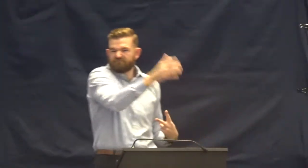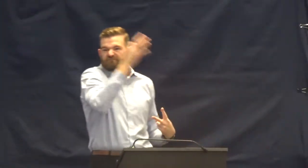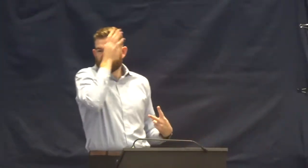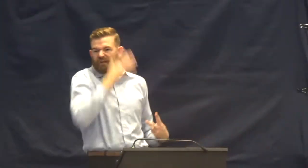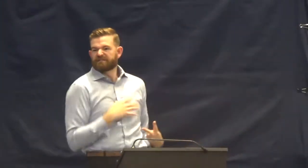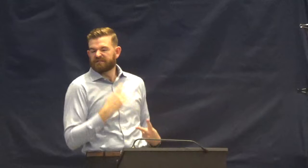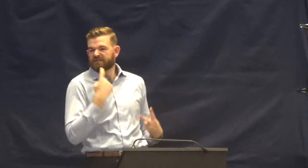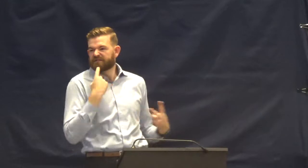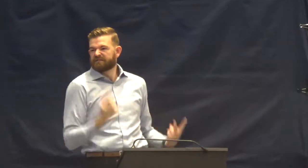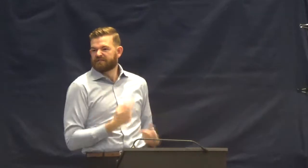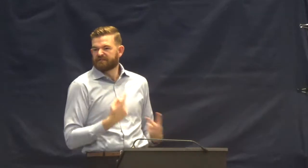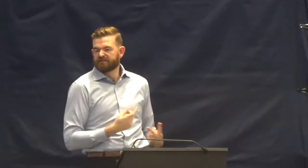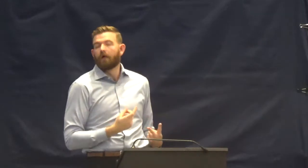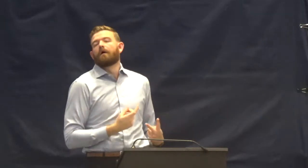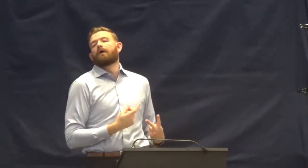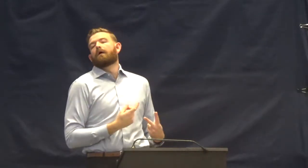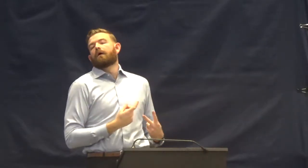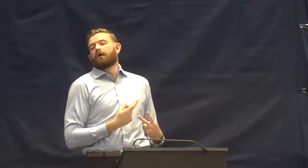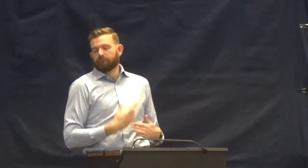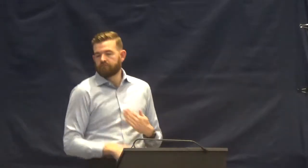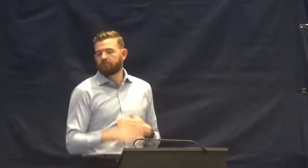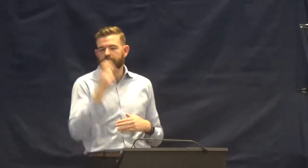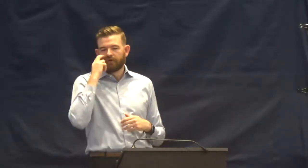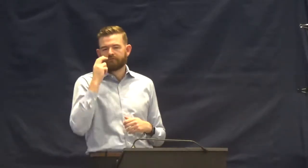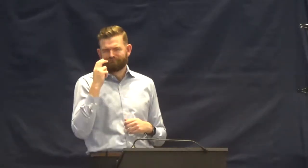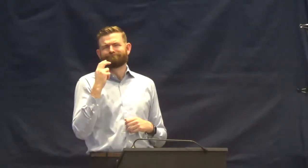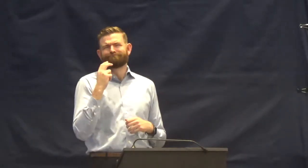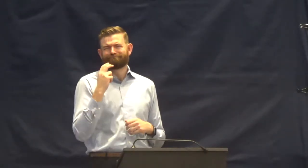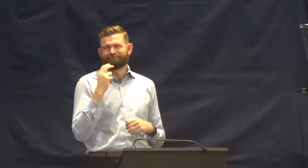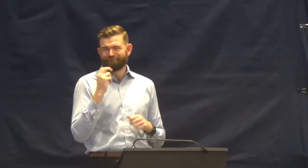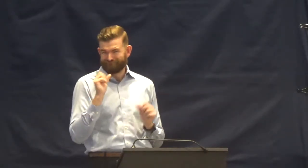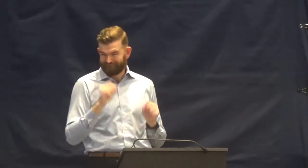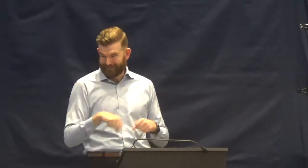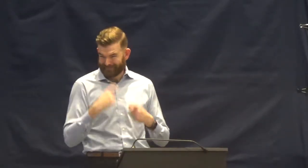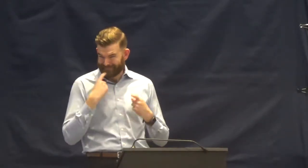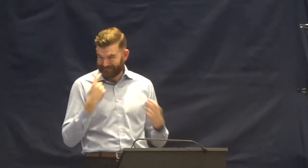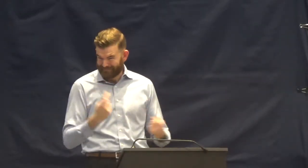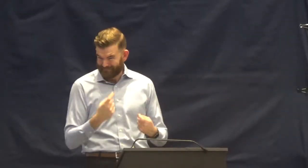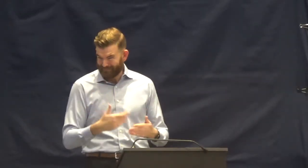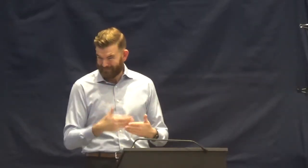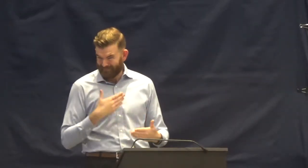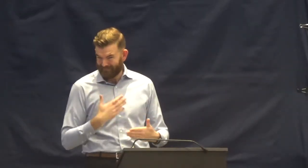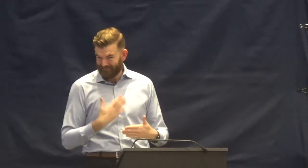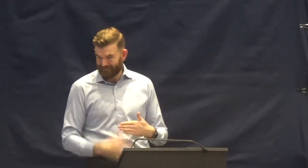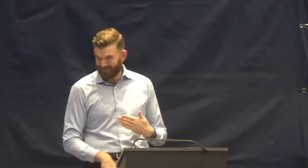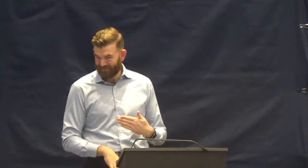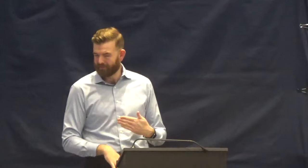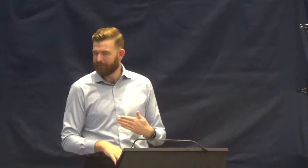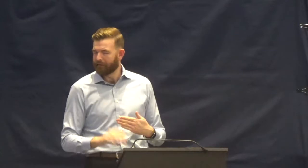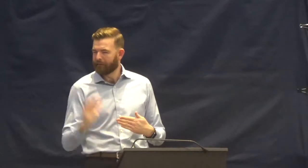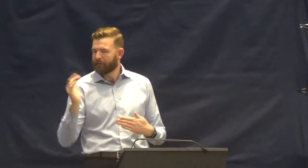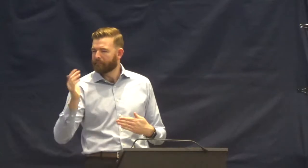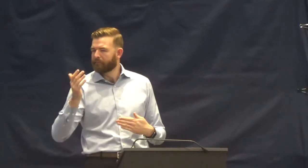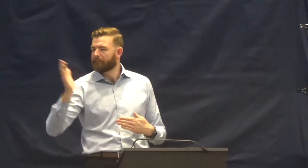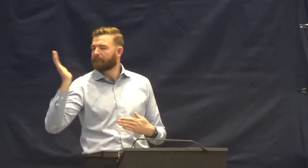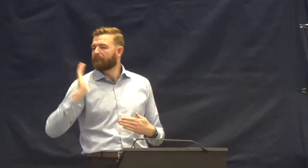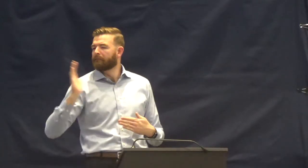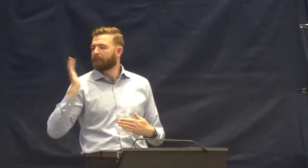Or was it something he did that caused him to be blind? And just think about that. Doesn't even make sense. Can